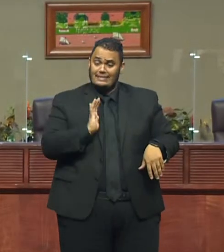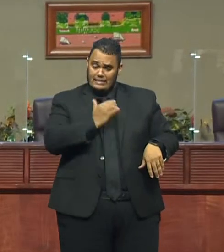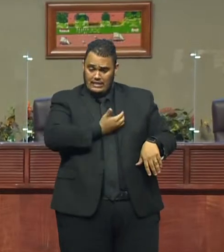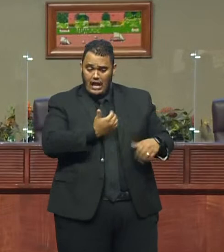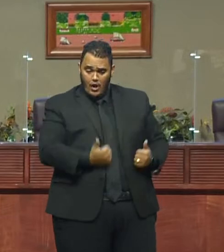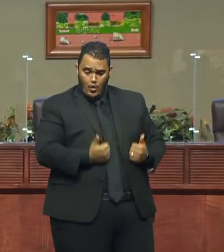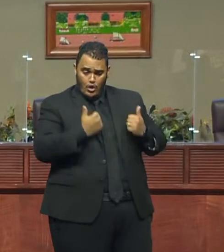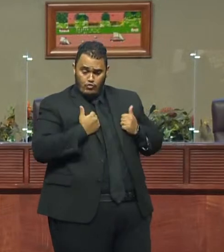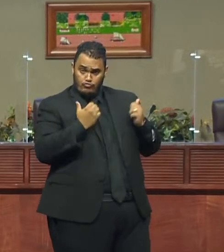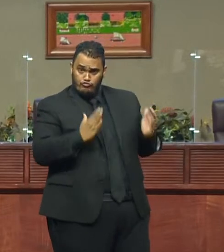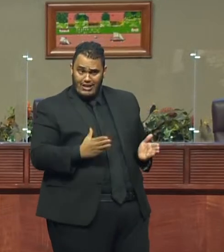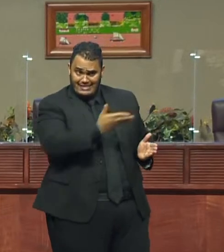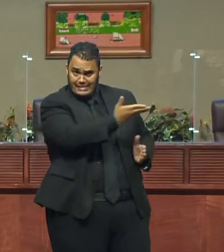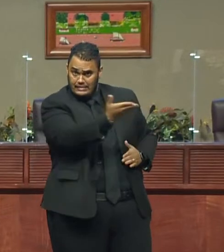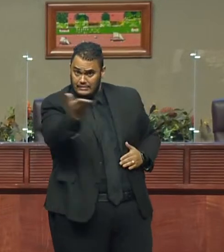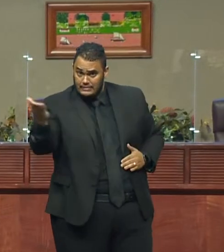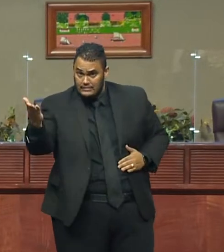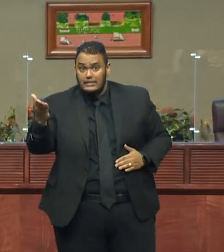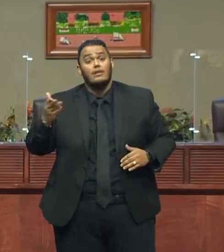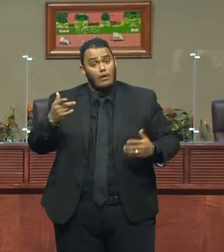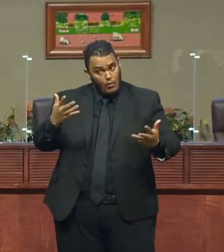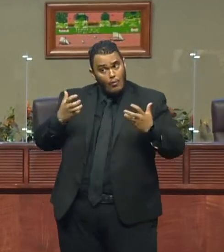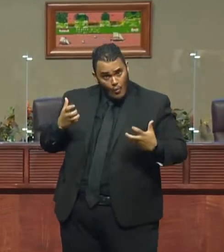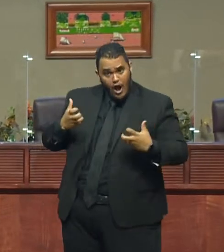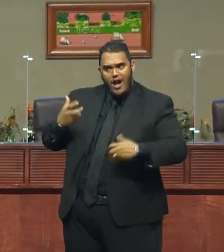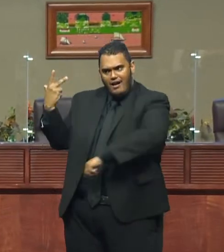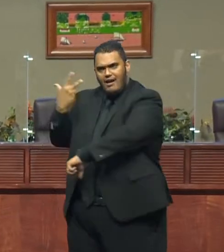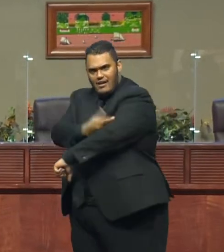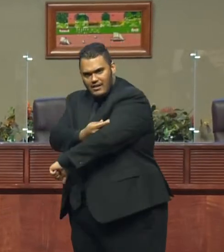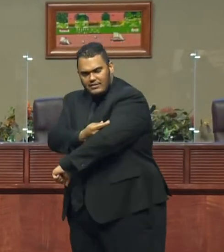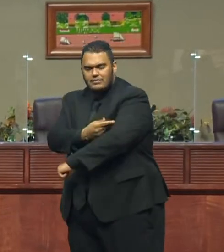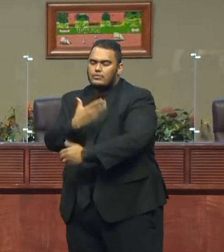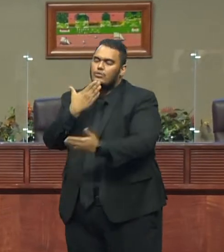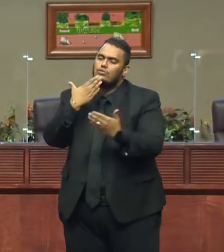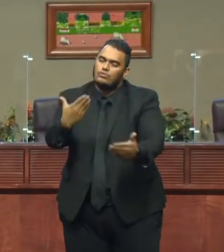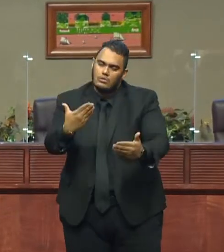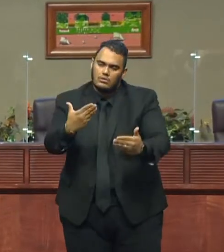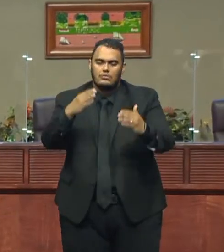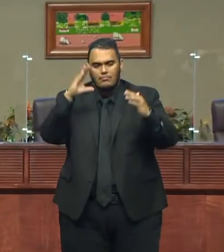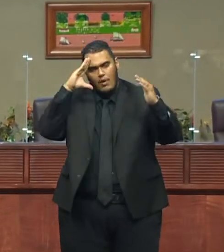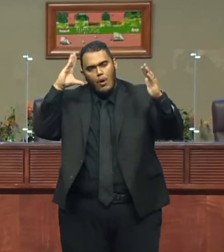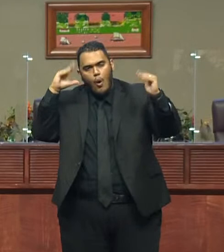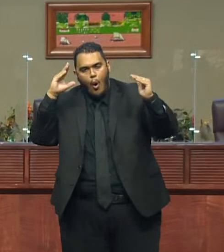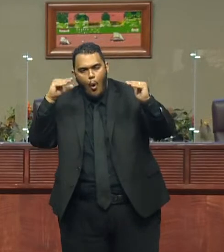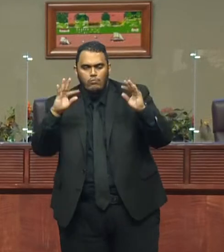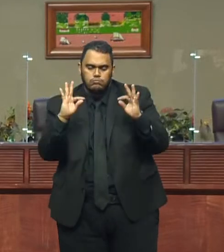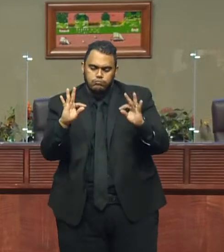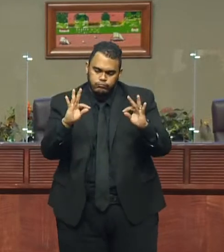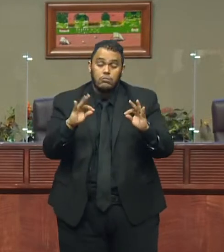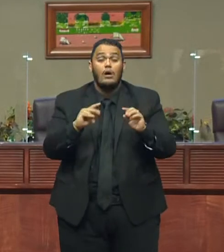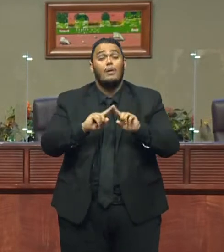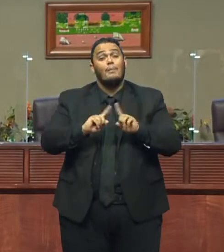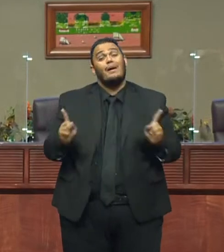the vaccine. So it's good to be hopeful. But I understand a lot of people are suffering from pandemic fatigue,